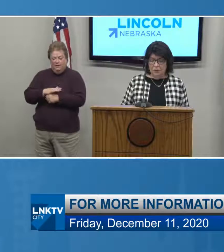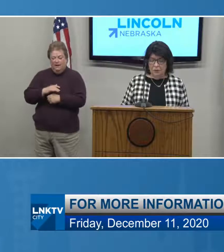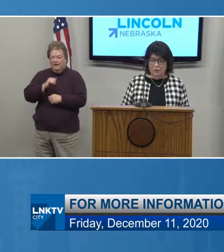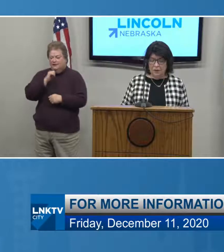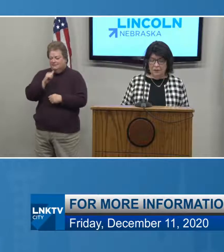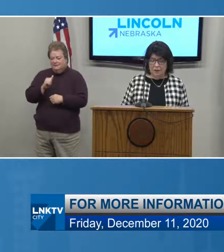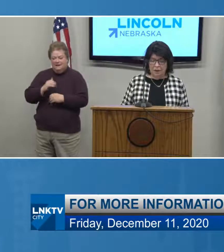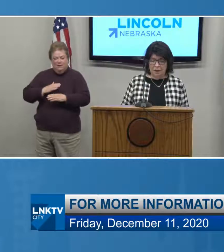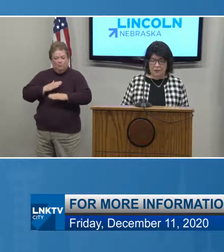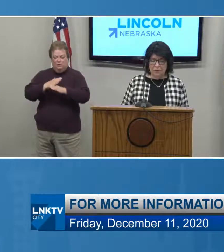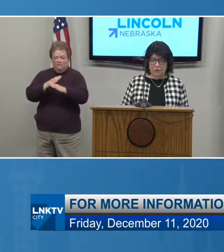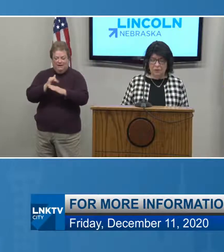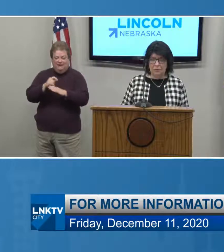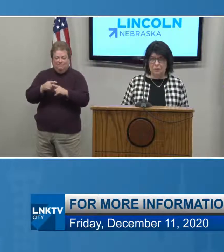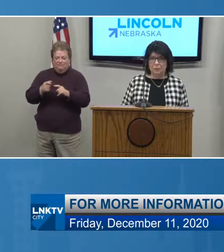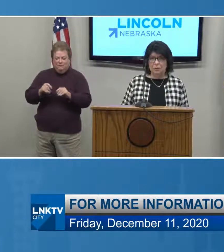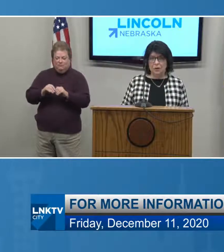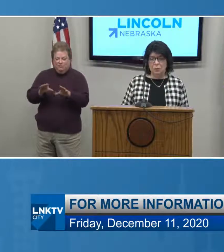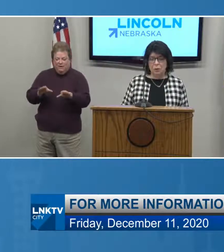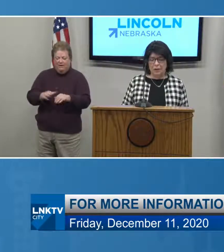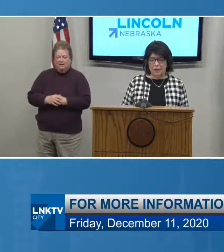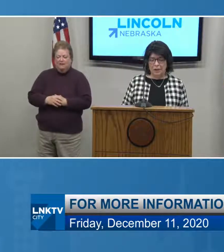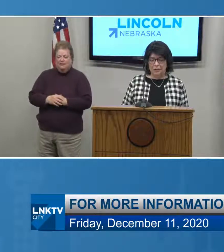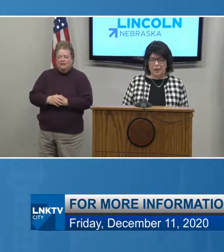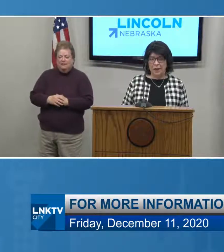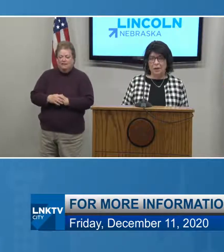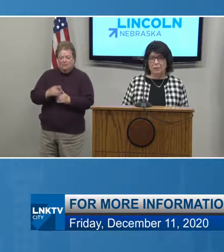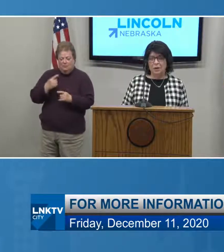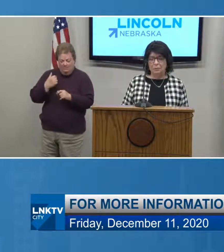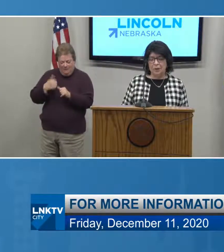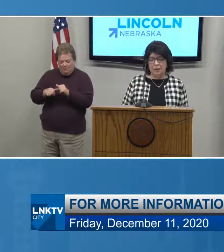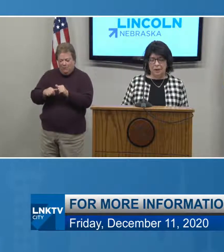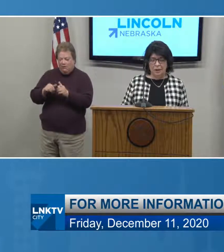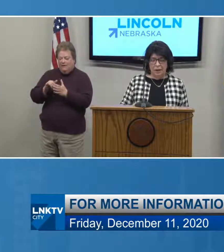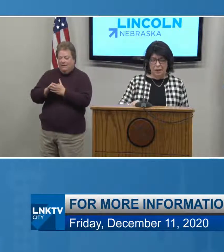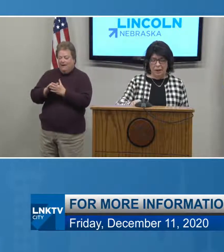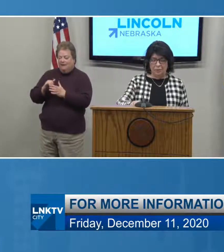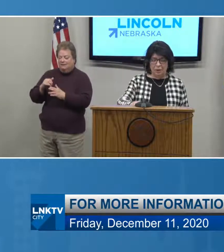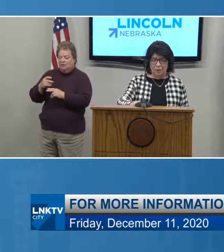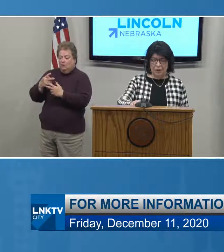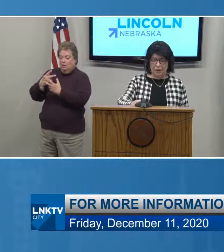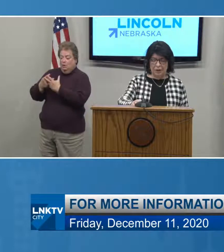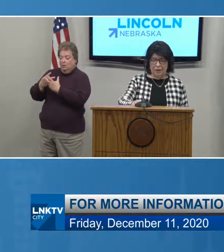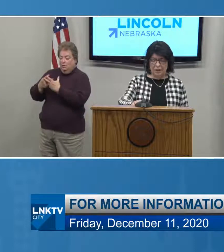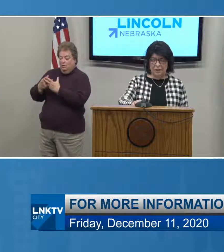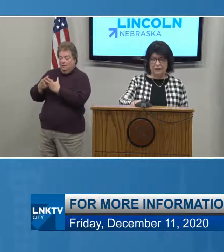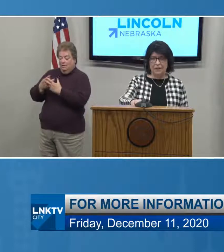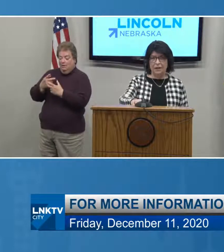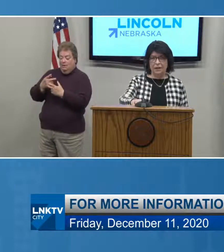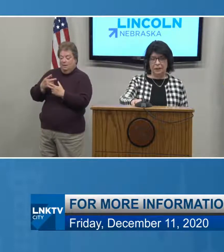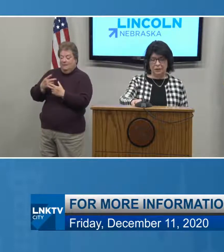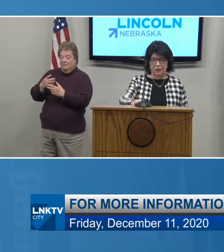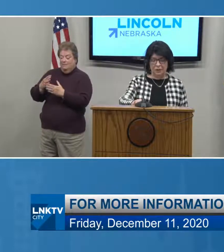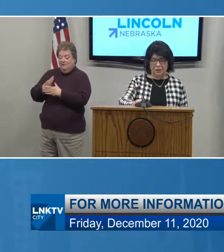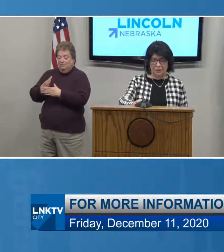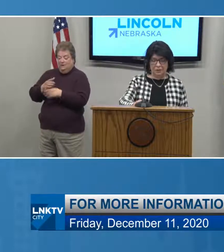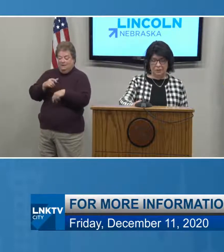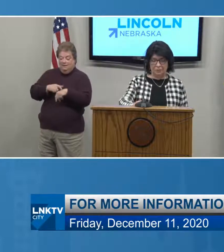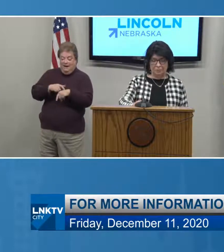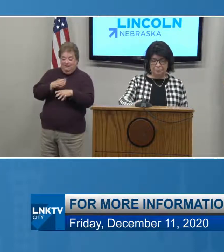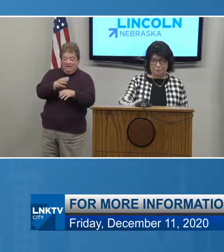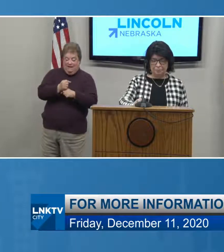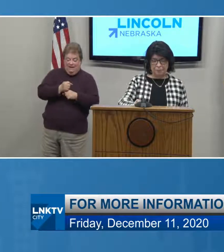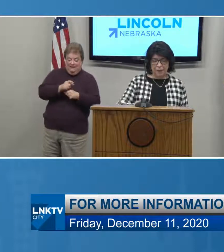And those who are tested also need to remember that quarantine is highly recommended in between getting the test and getting the